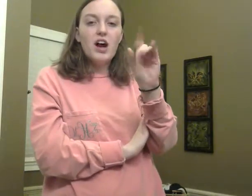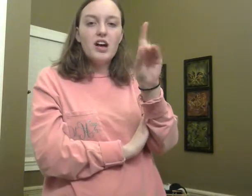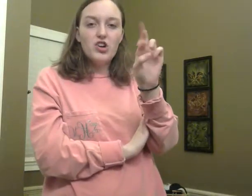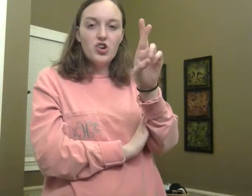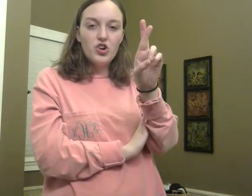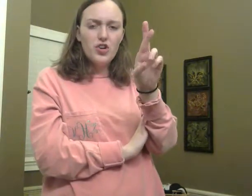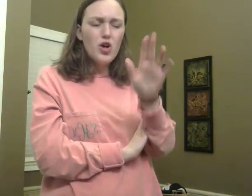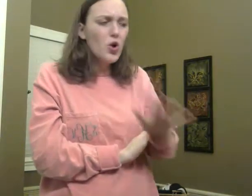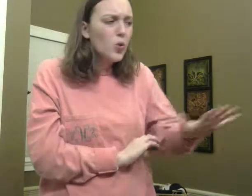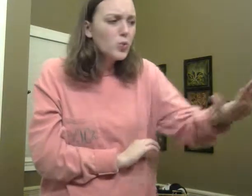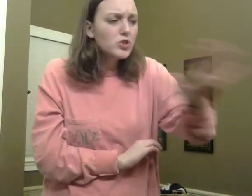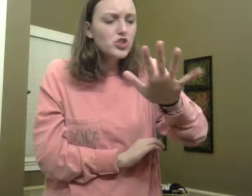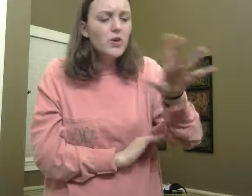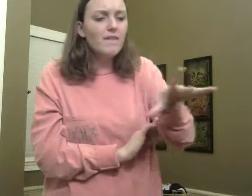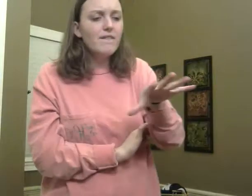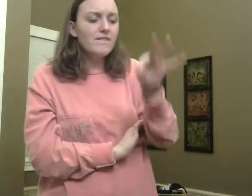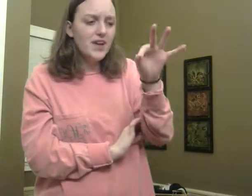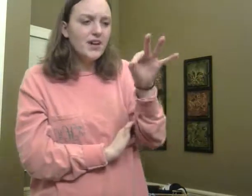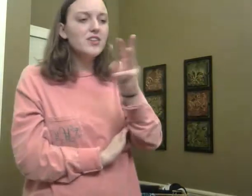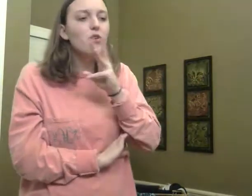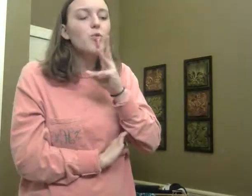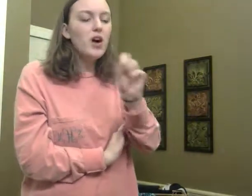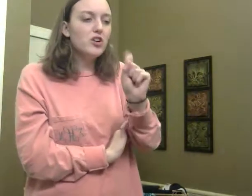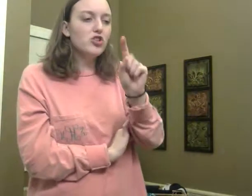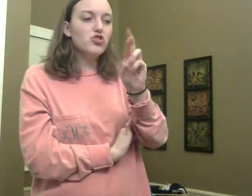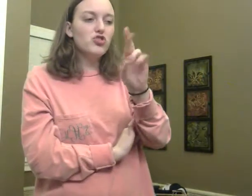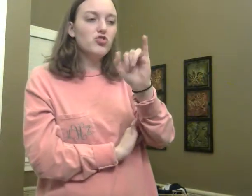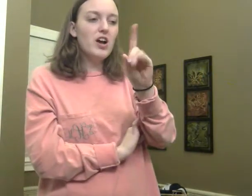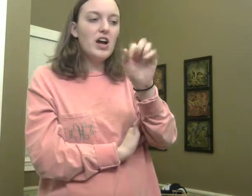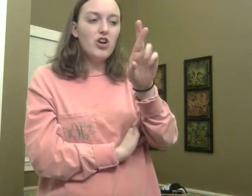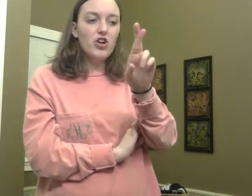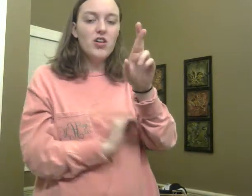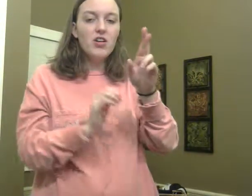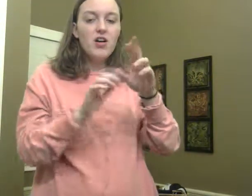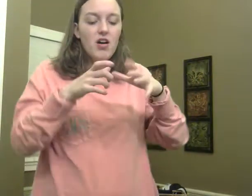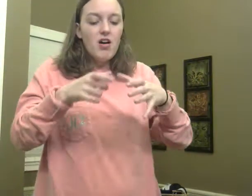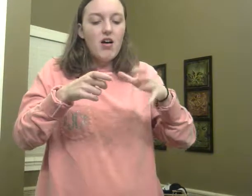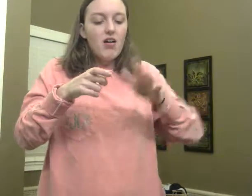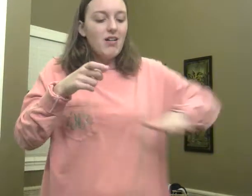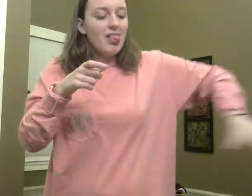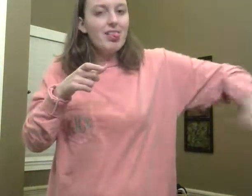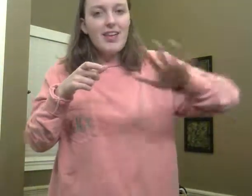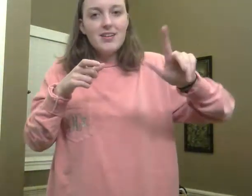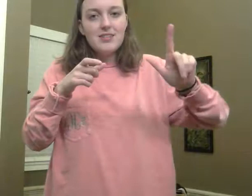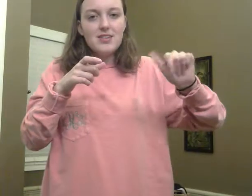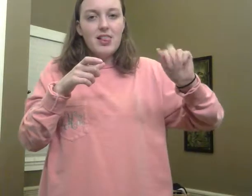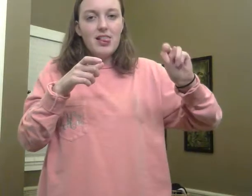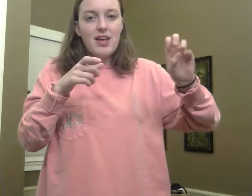land? Next one. How would you summarize what water striders eat?